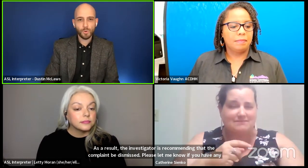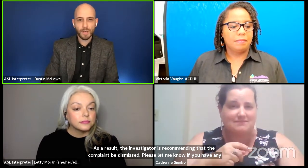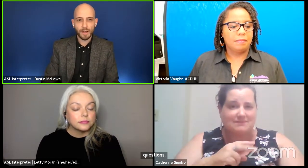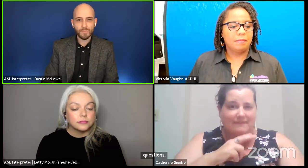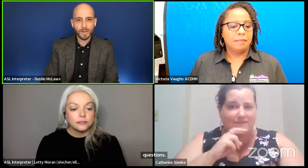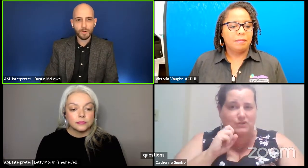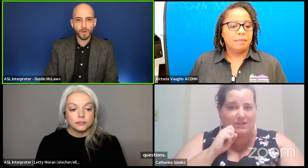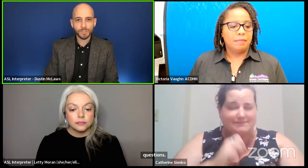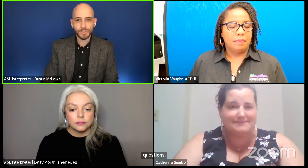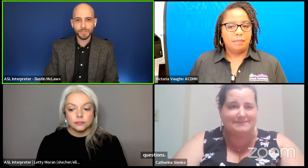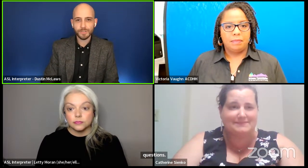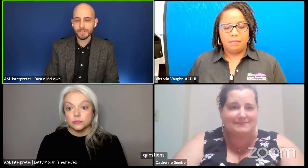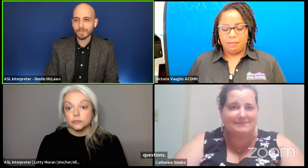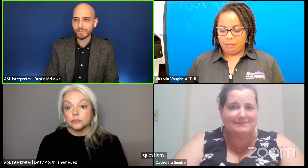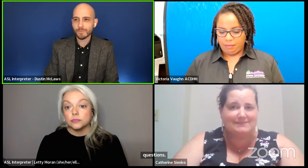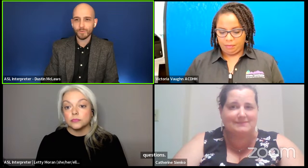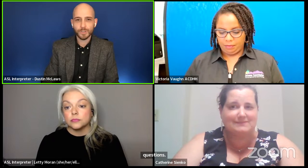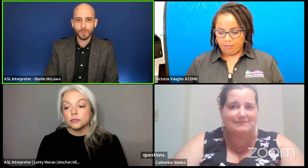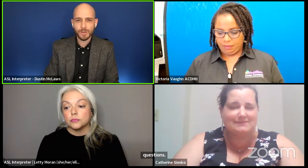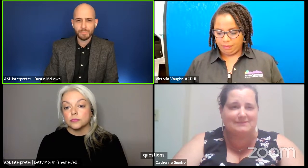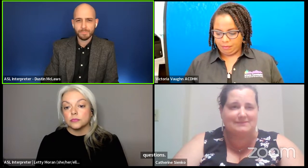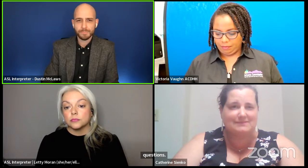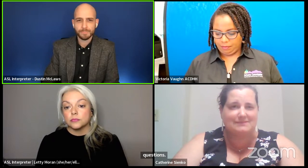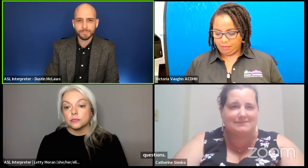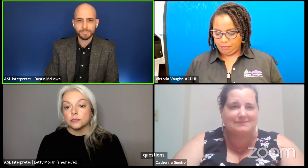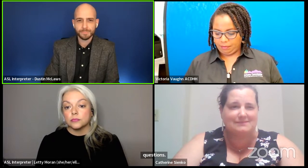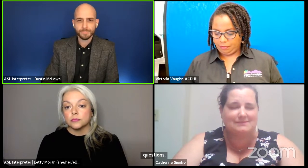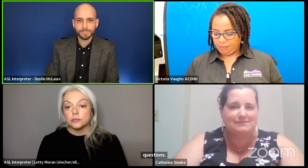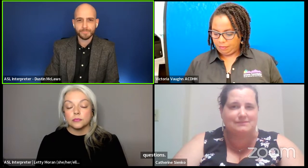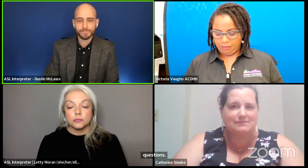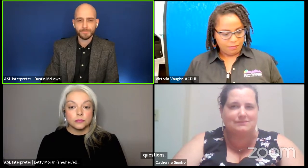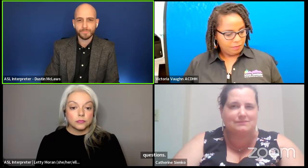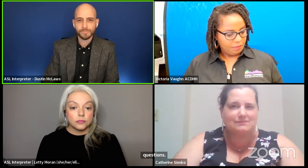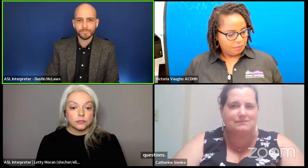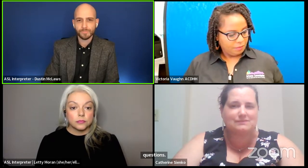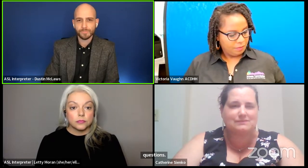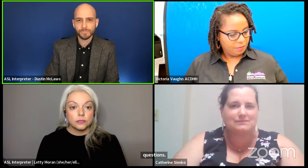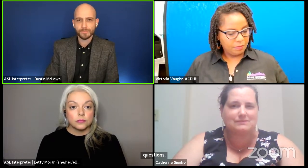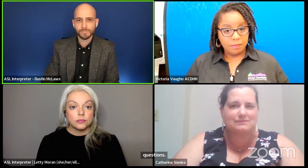Does the board have any questions for Victoria?